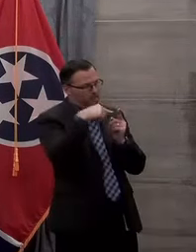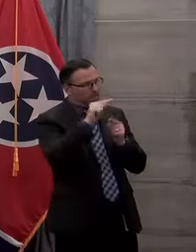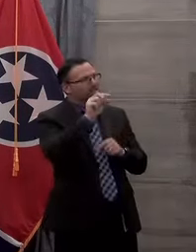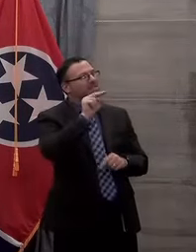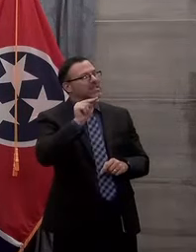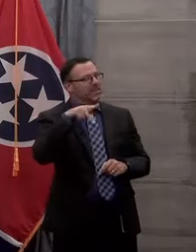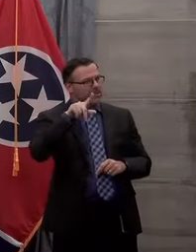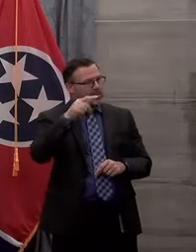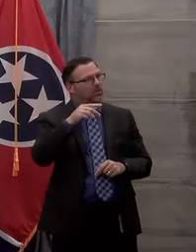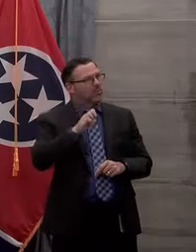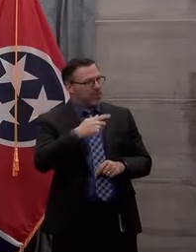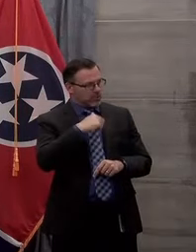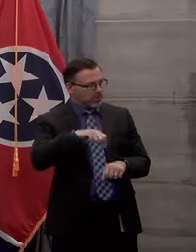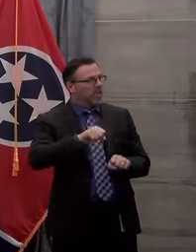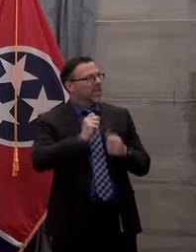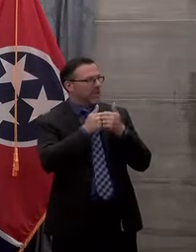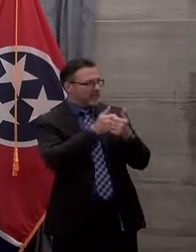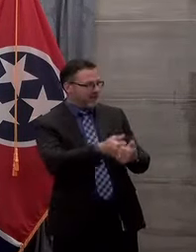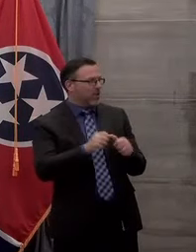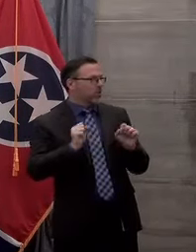comply with it. That was encouraging.